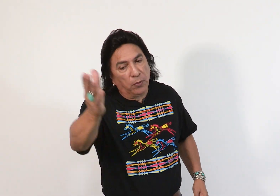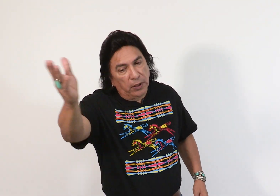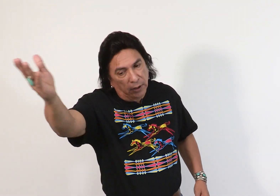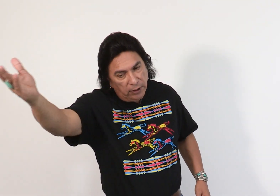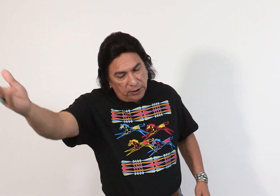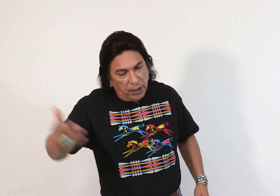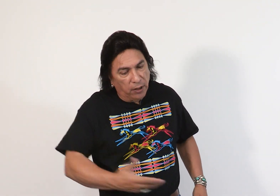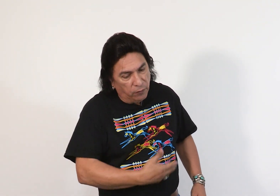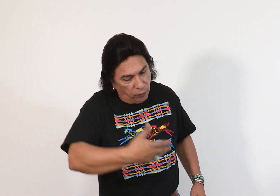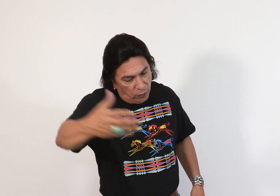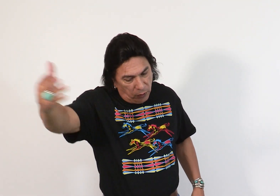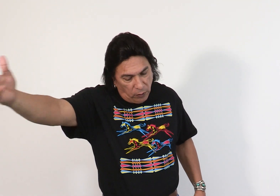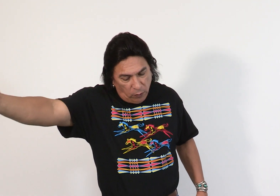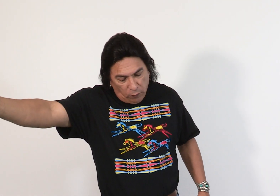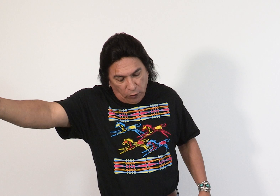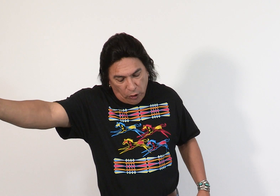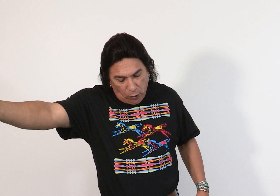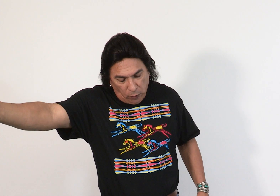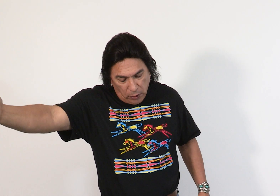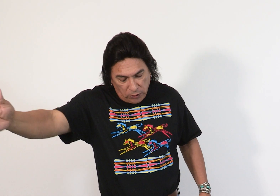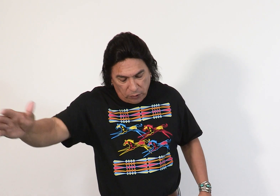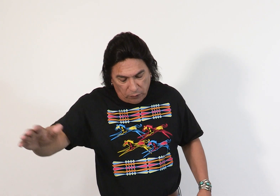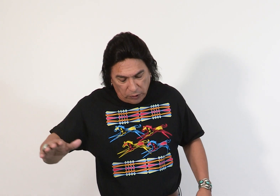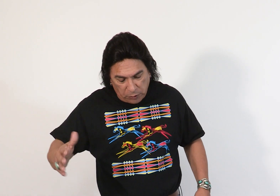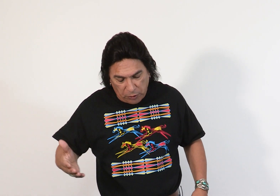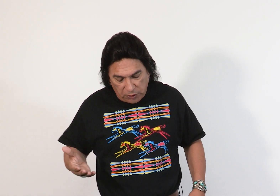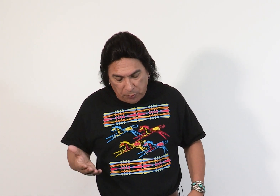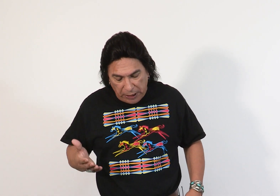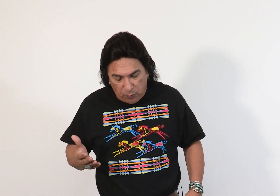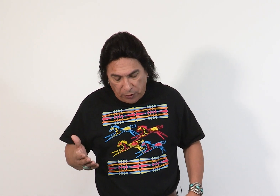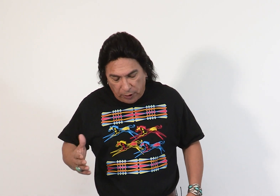normally the sign for go. So if you just put speed with it,